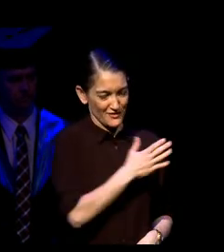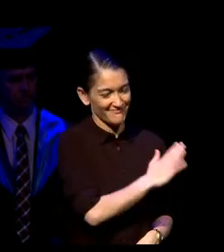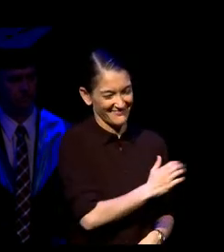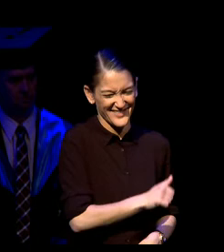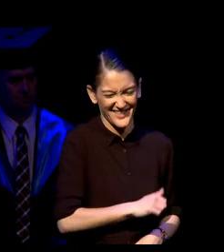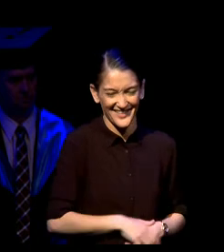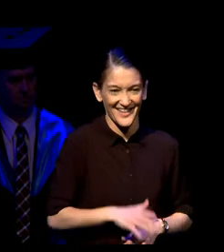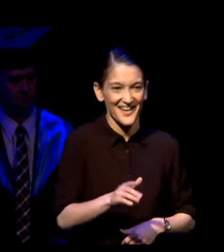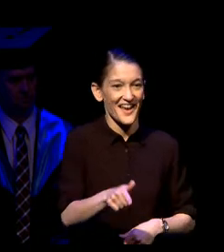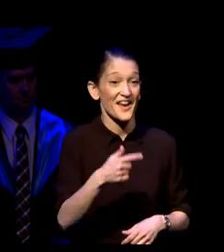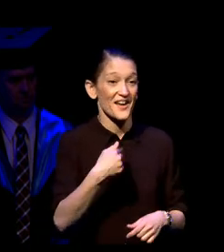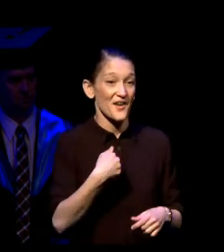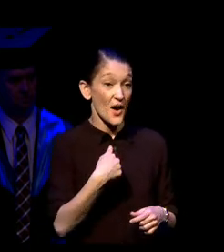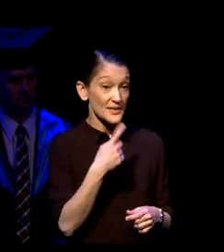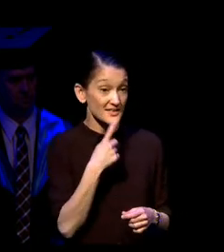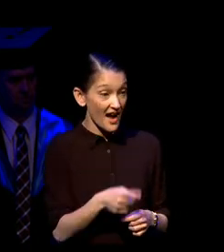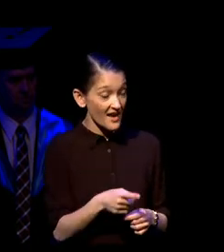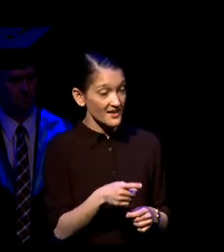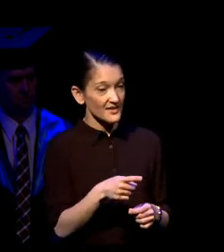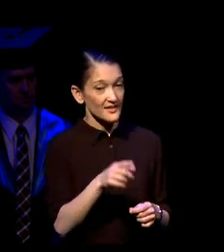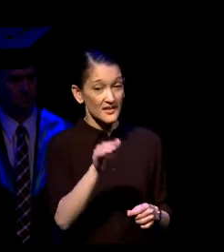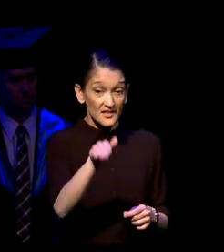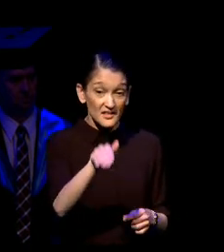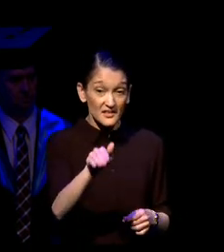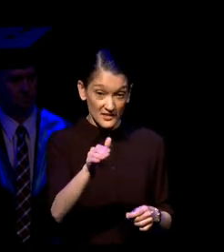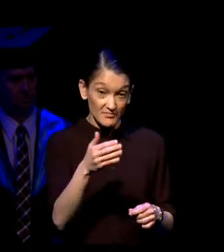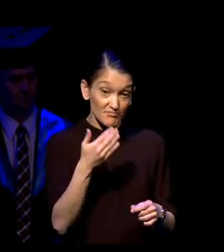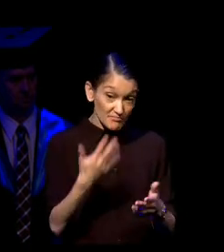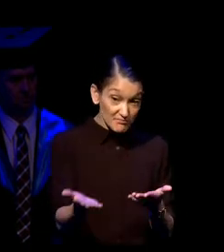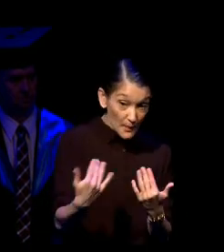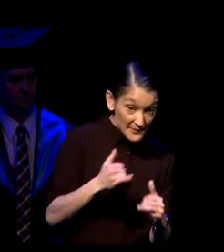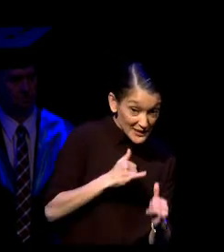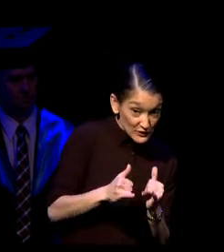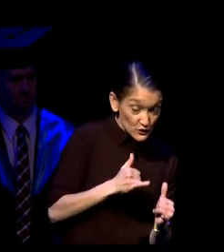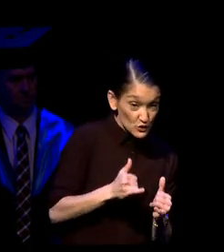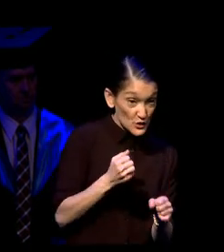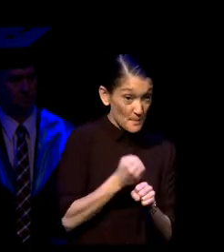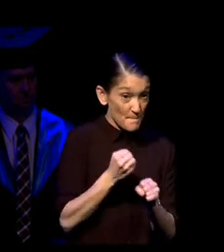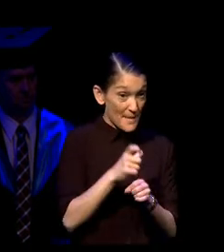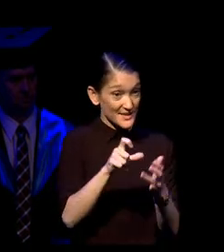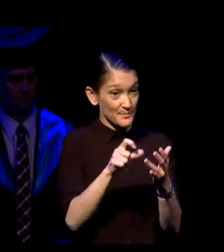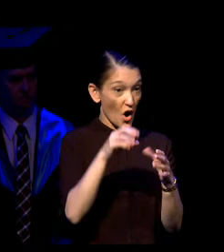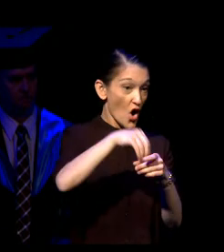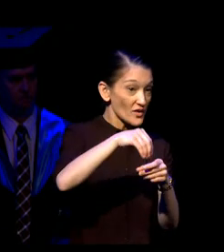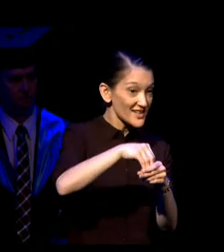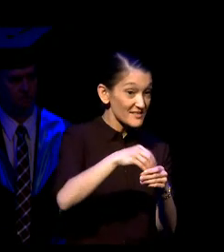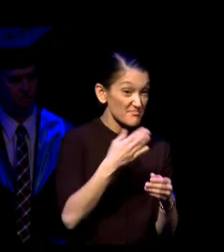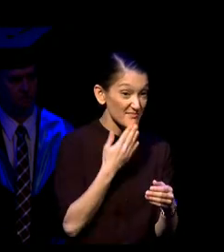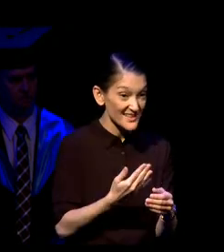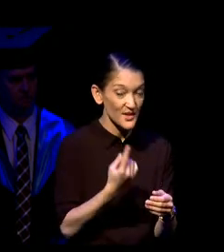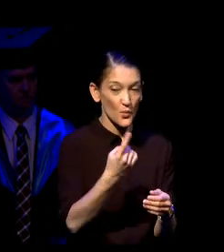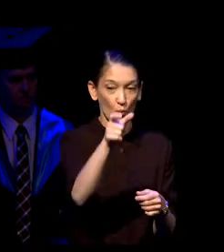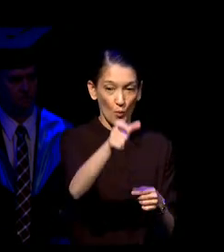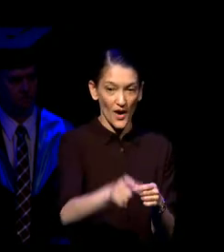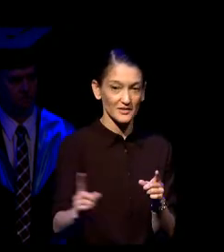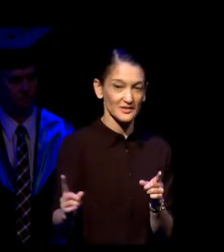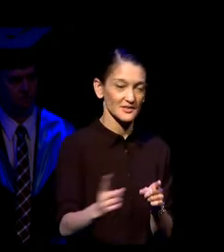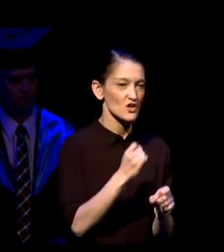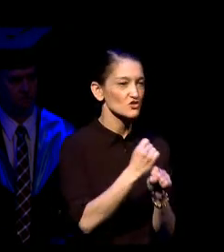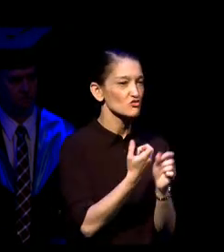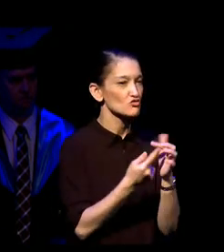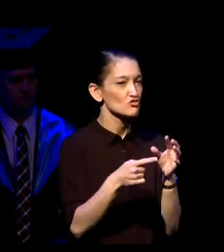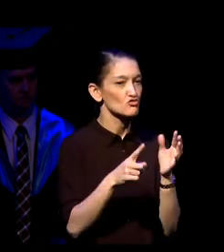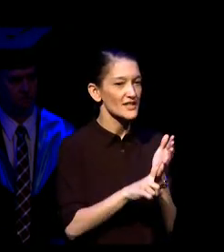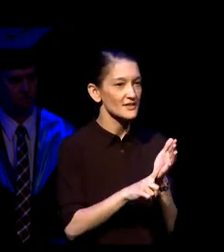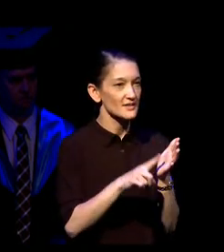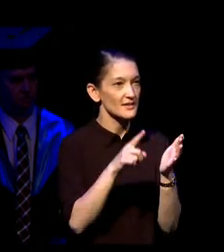And I would beg these people to participate and help make some content with me. One guest, Gretel Colleen, the former host of